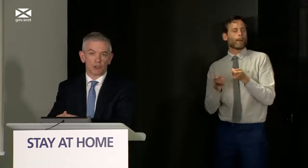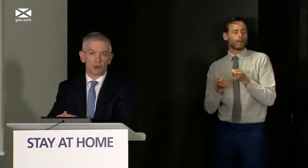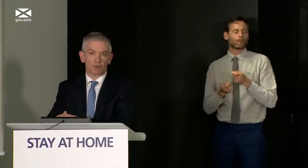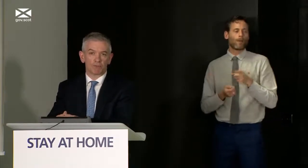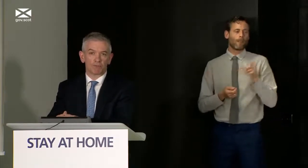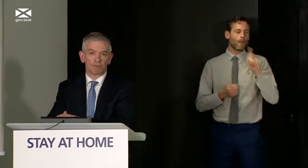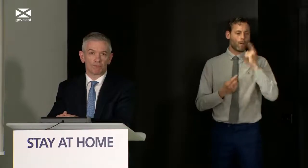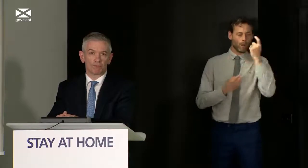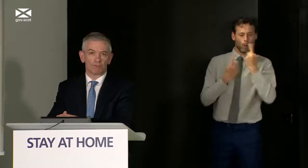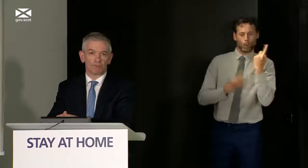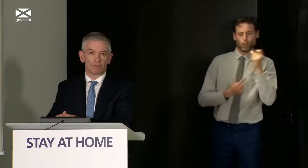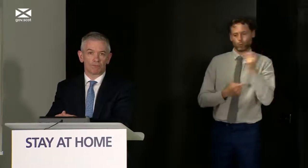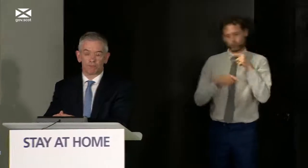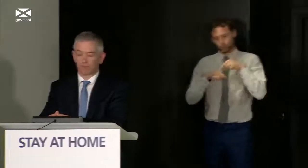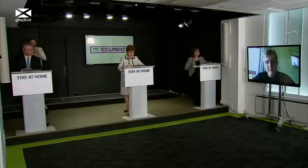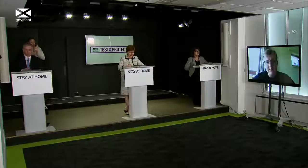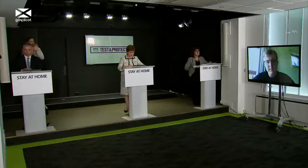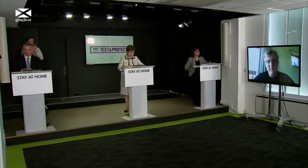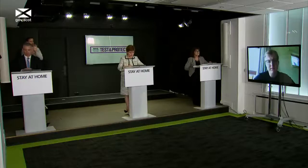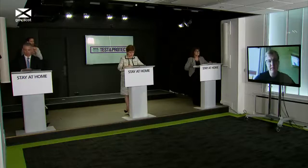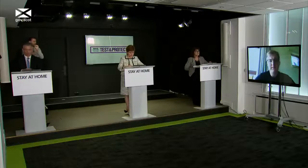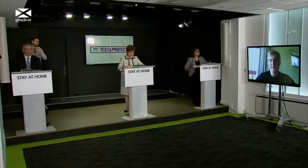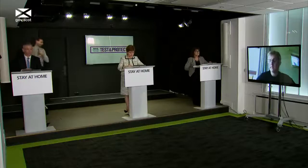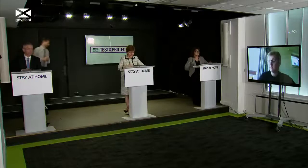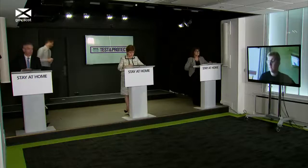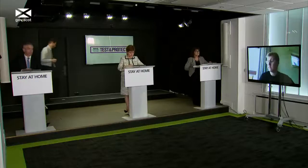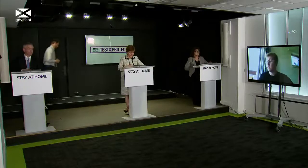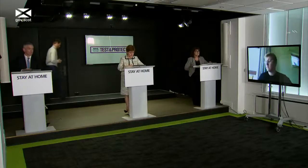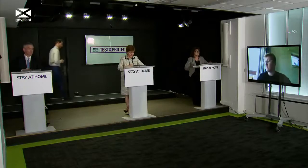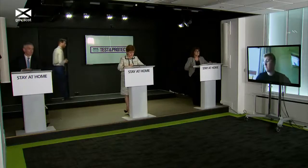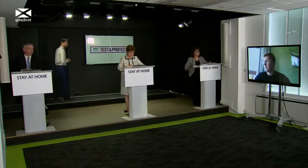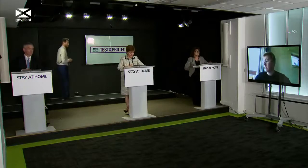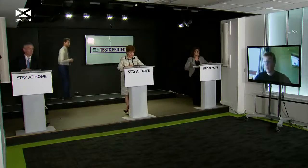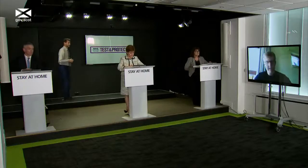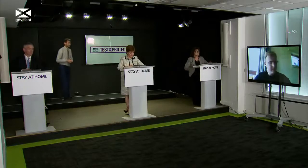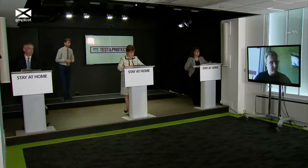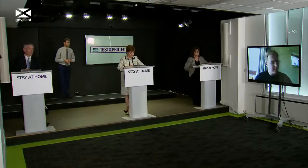and who is not. Okay. Katrine Bussey from PA.